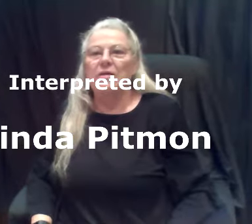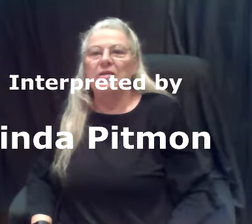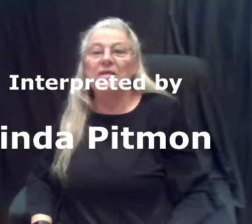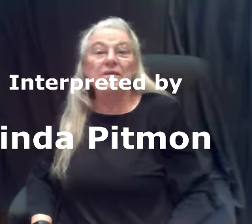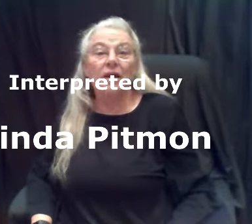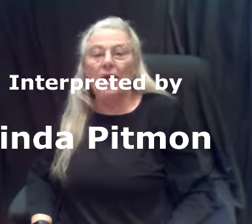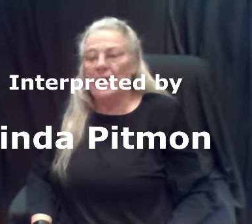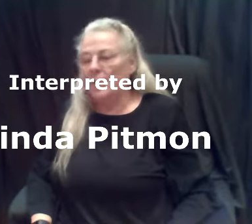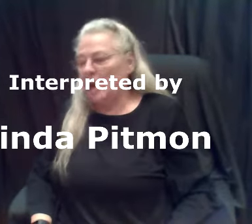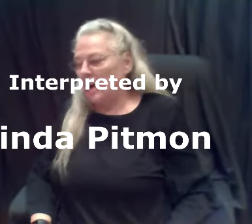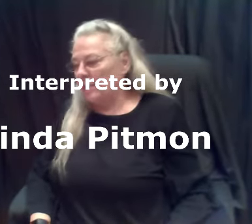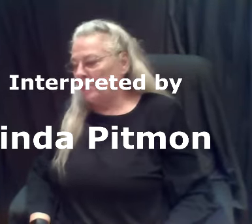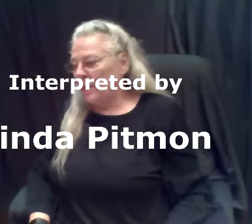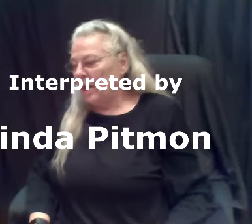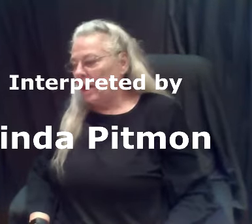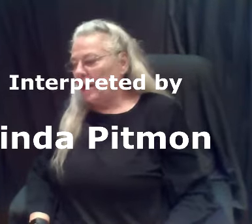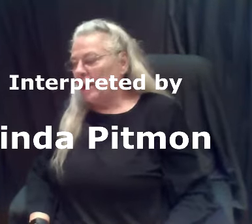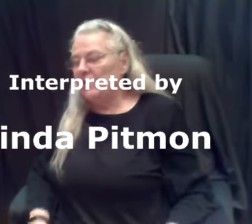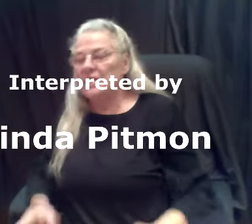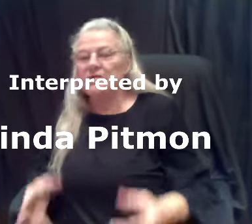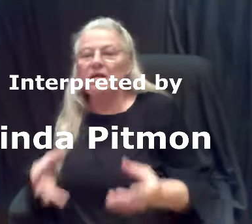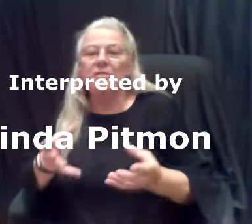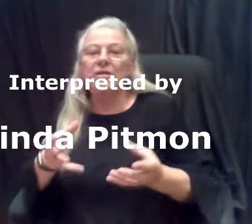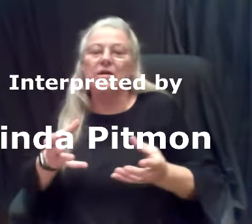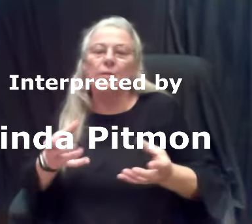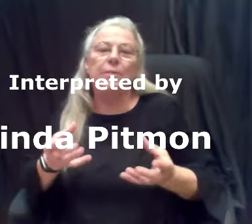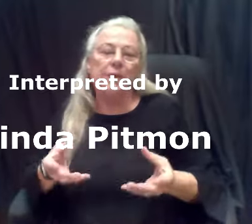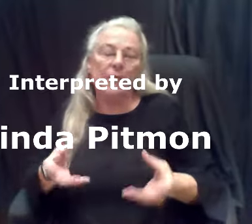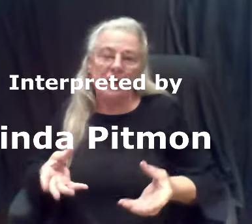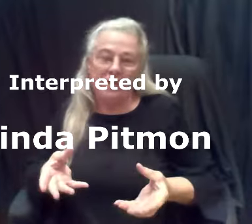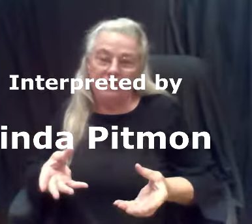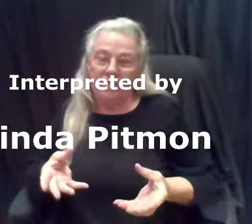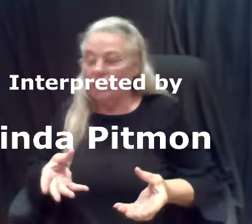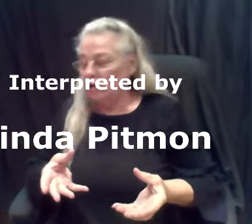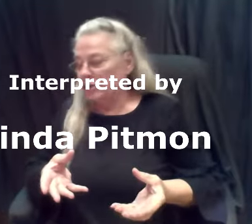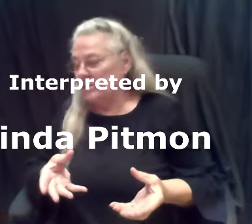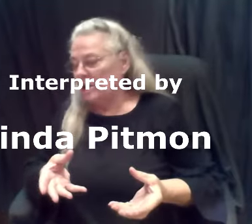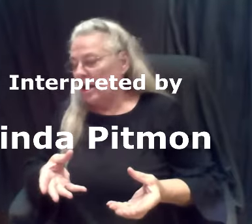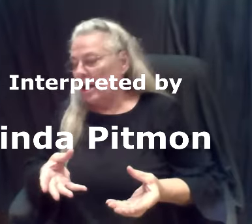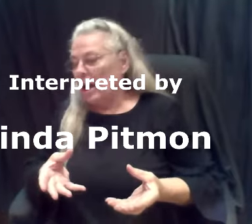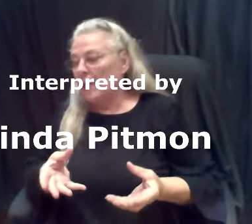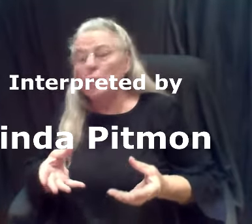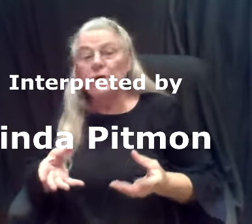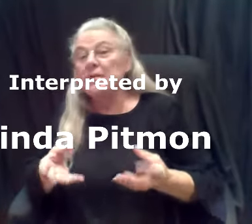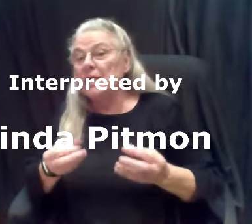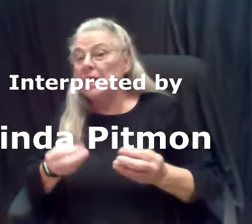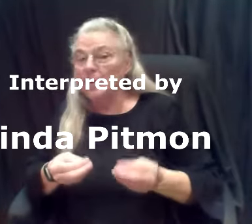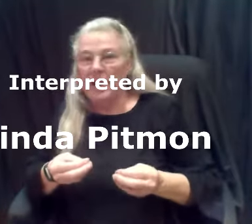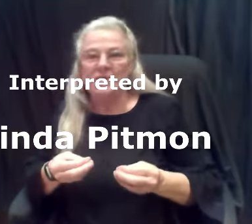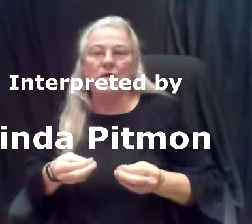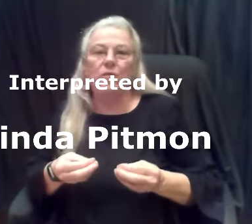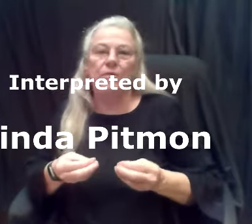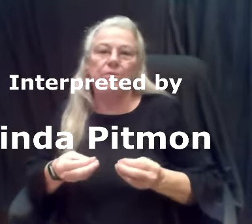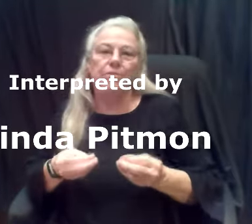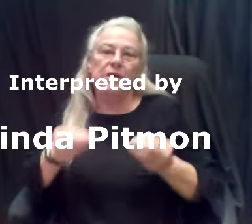This Little Light of Mine. In this song, there are many, many different versions. I'm going to sing a basic one because I'm